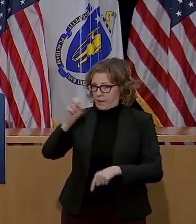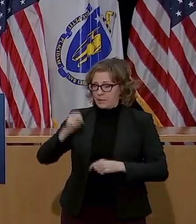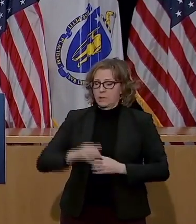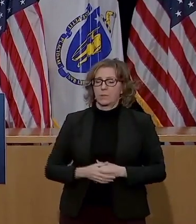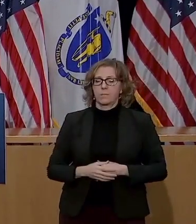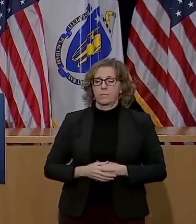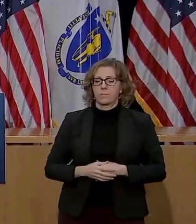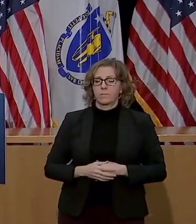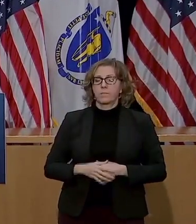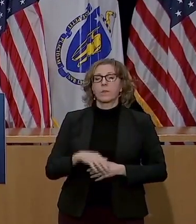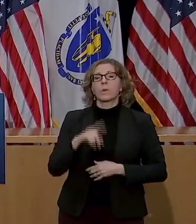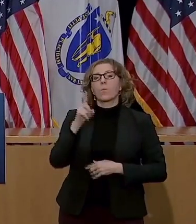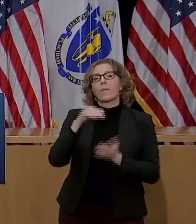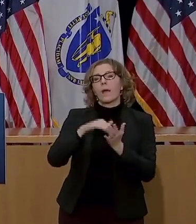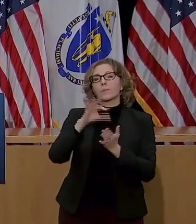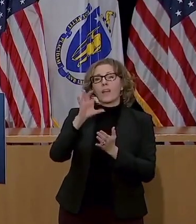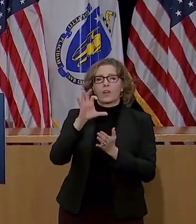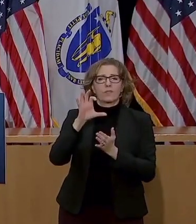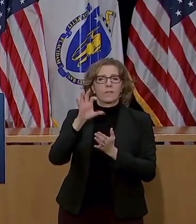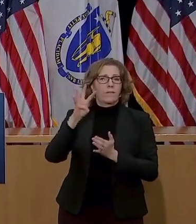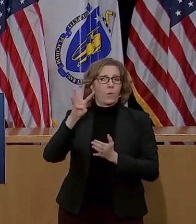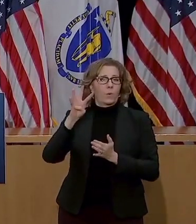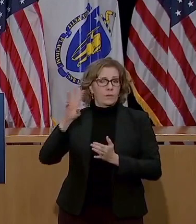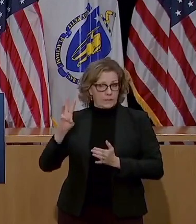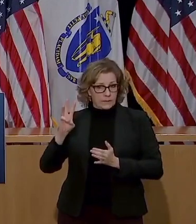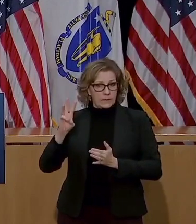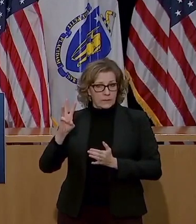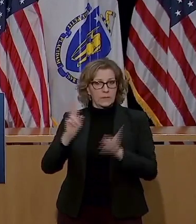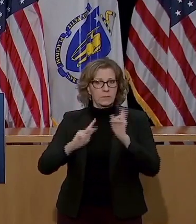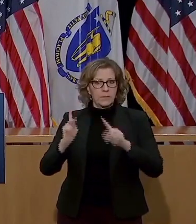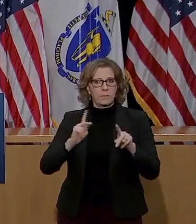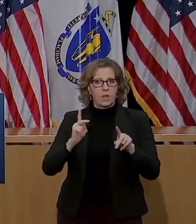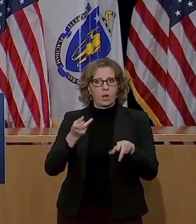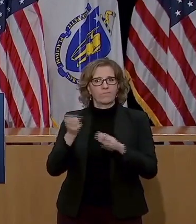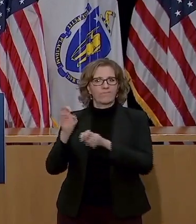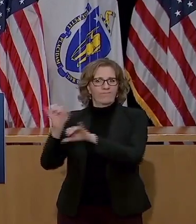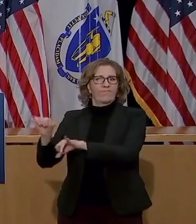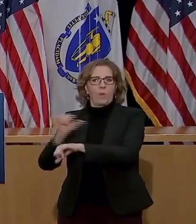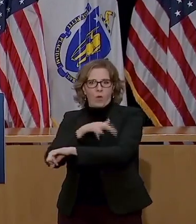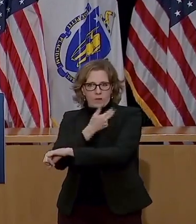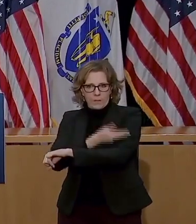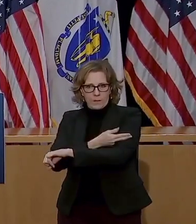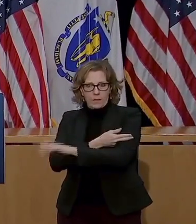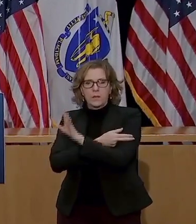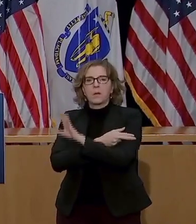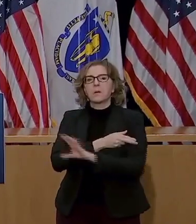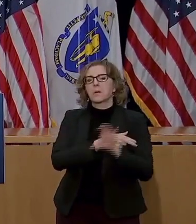1,946 individuals are in the hospital being treated for COVID, and 409 are in the ICU.